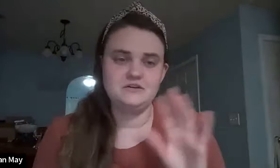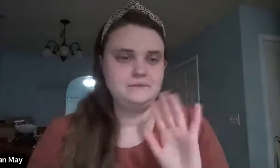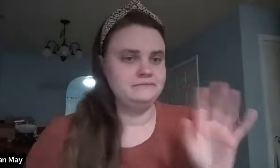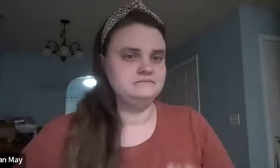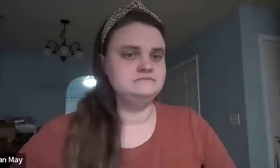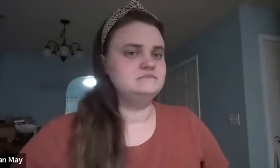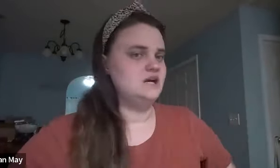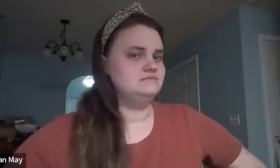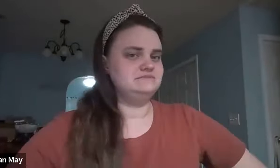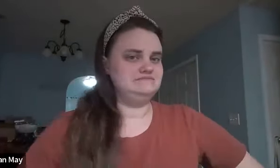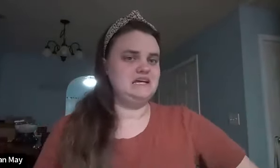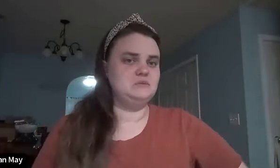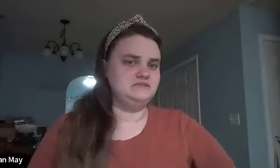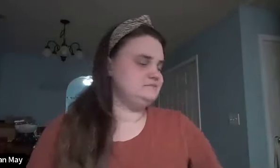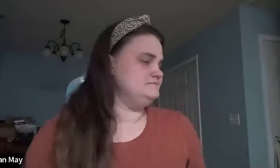they're like, no, I don't believe it.